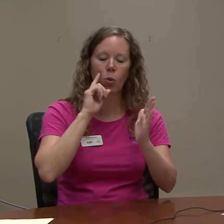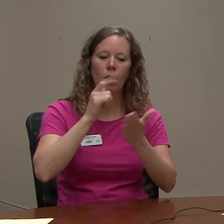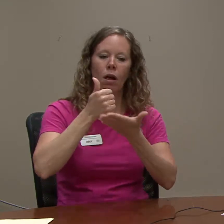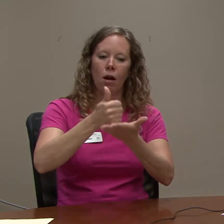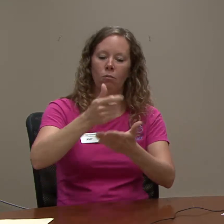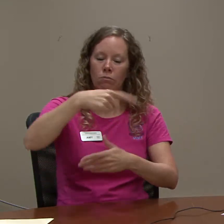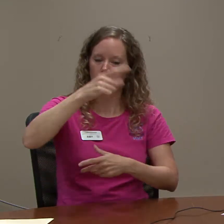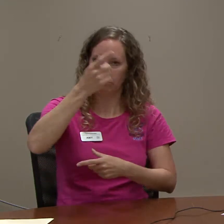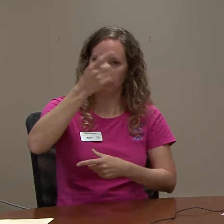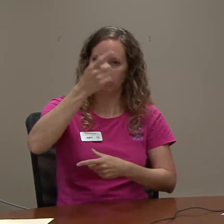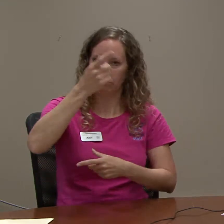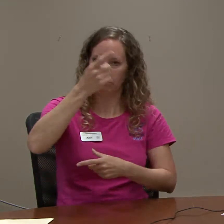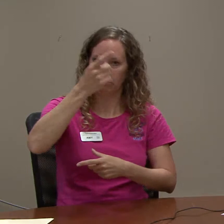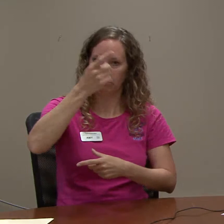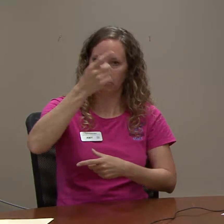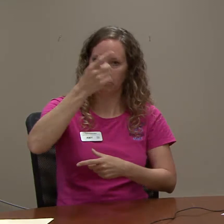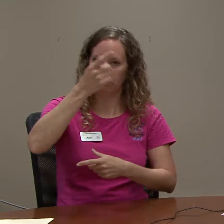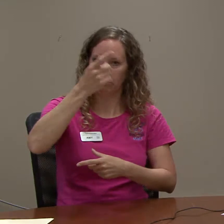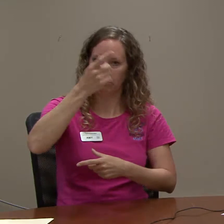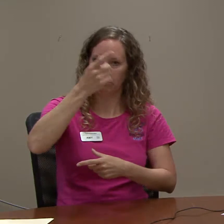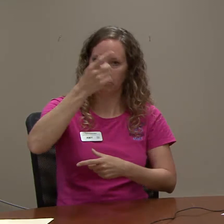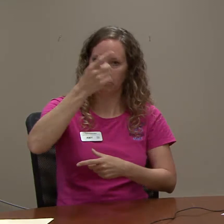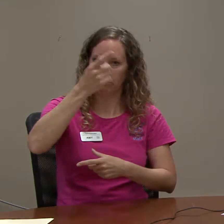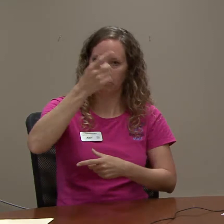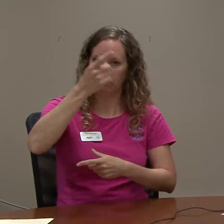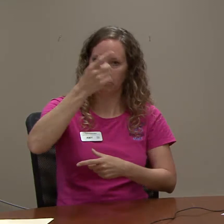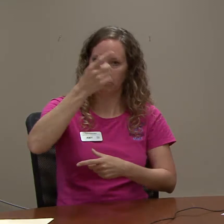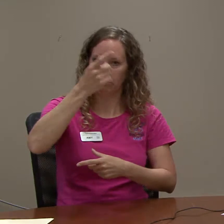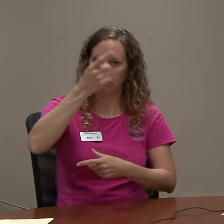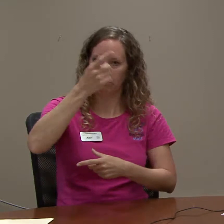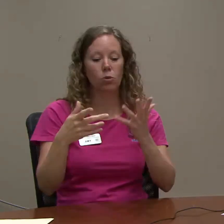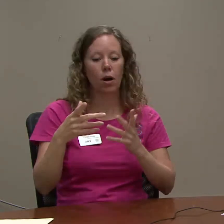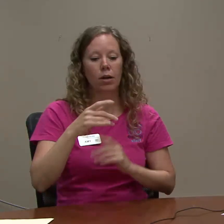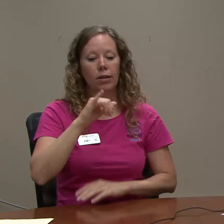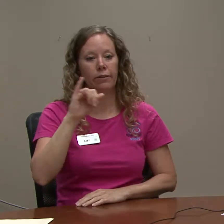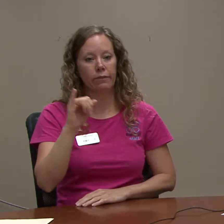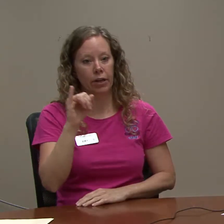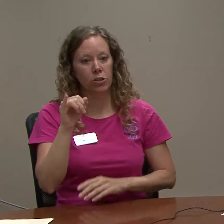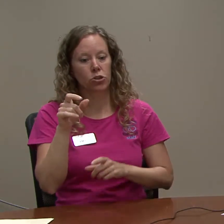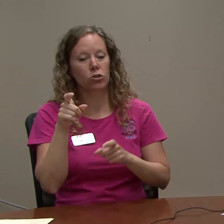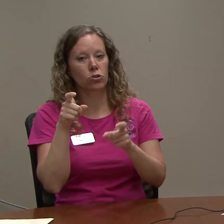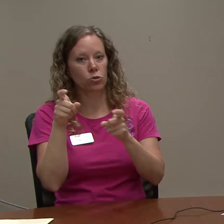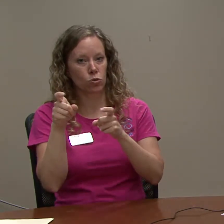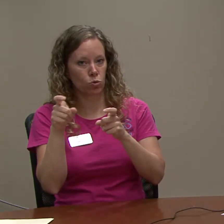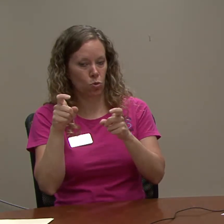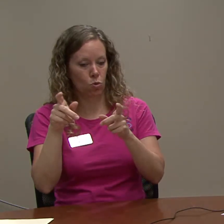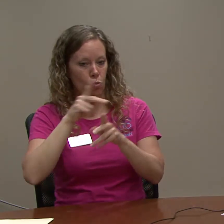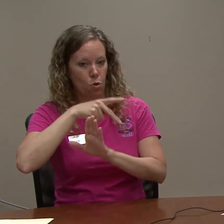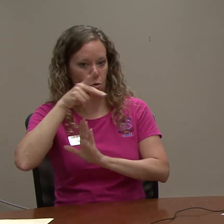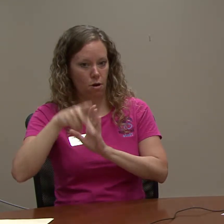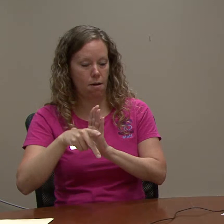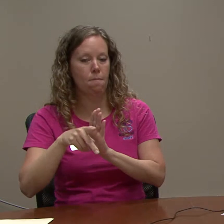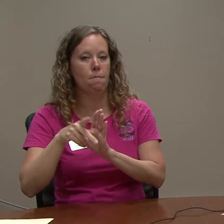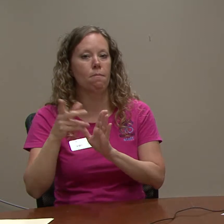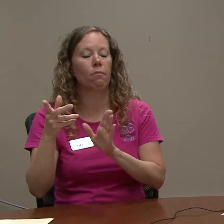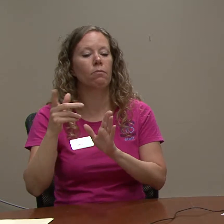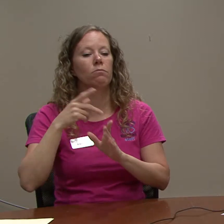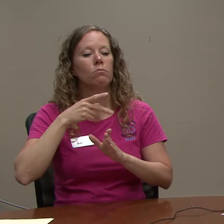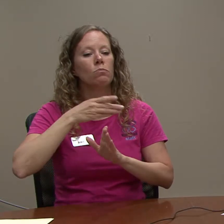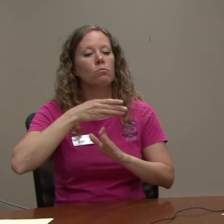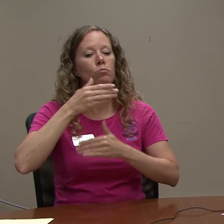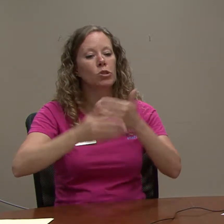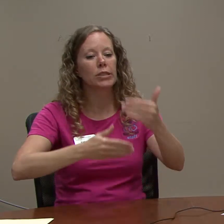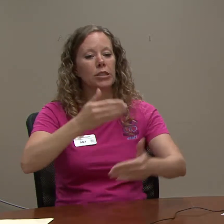understand where we're getting to. So the policy is under our Infection Prevention and Control Program and sets out the procedures